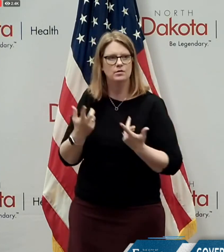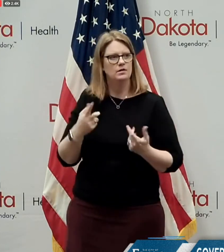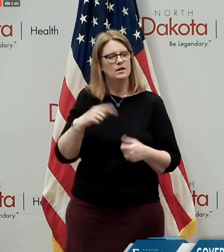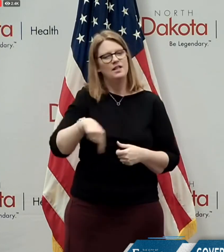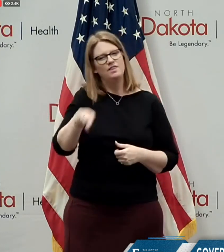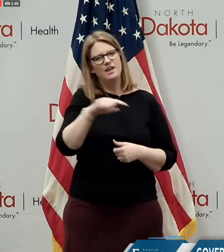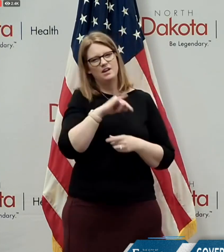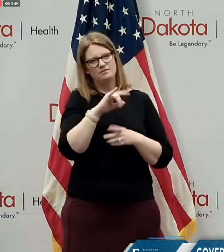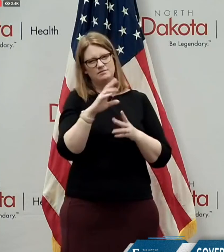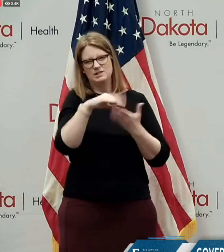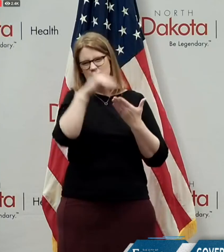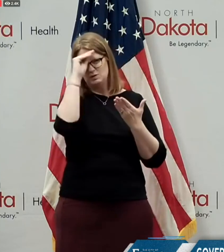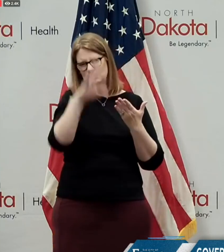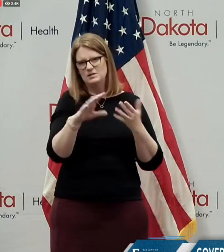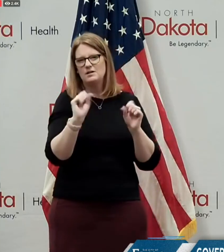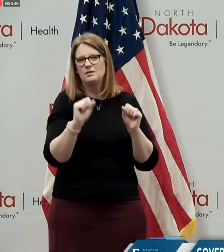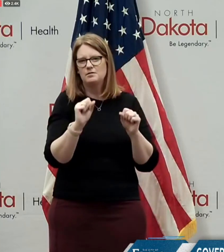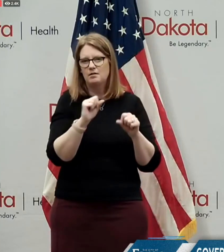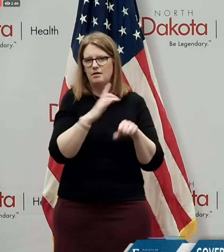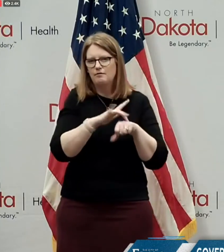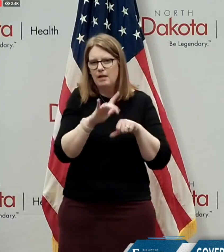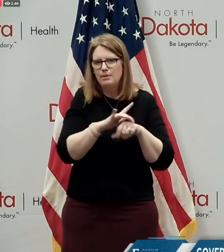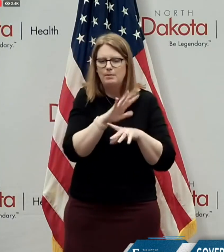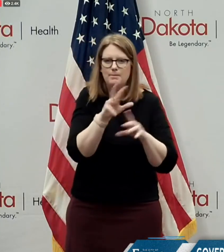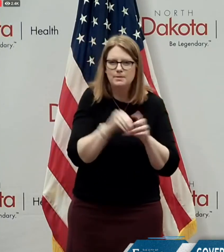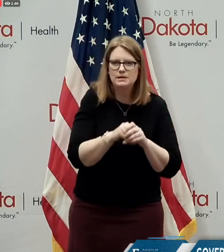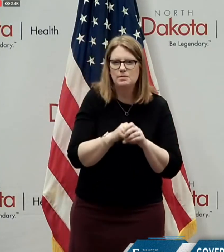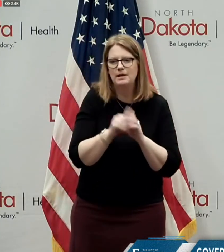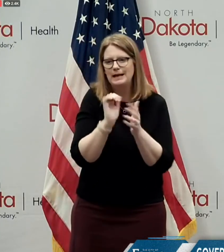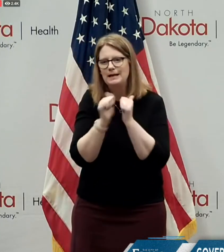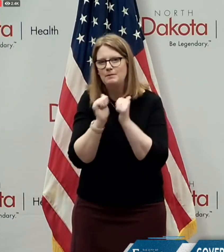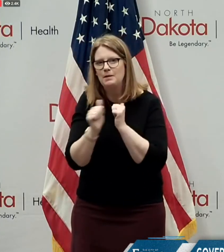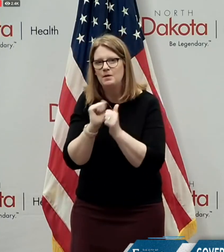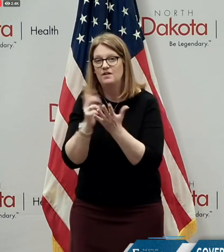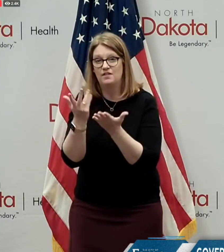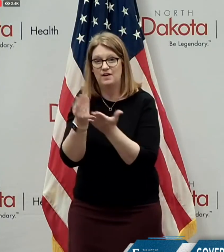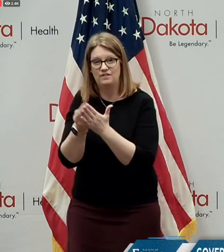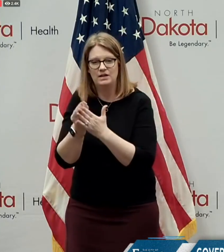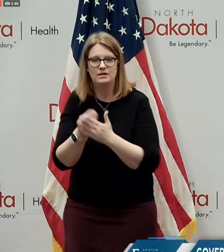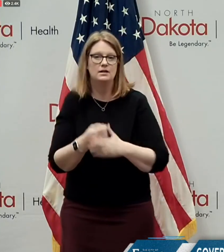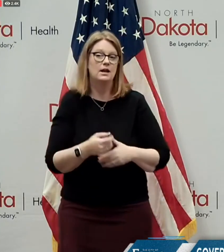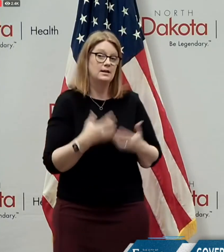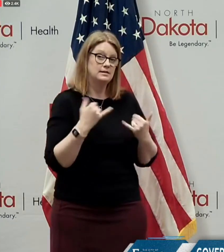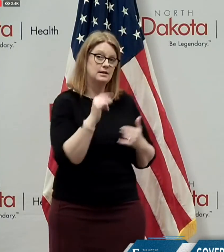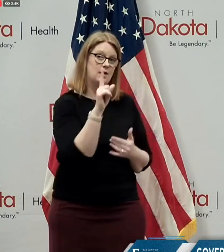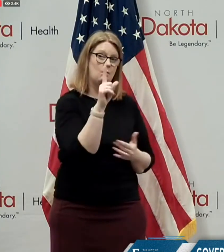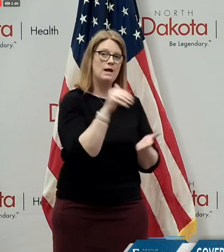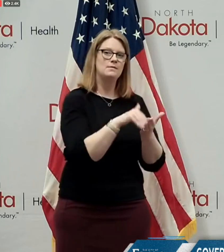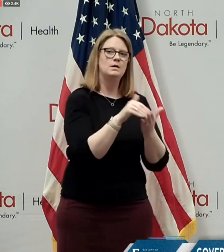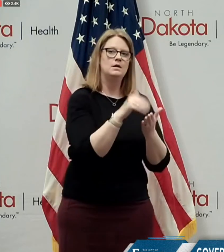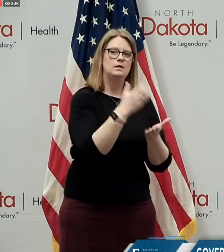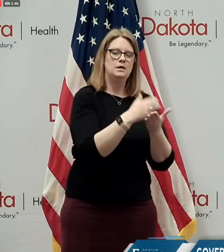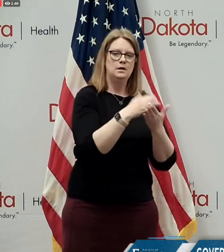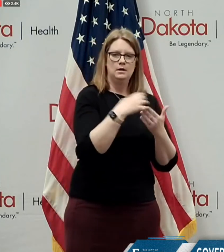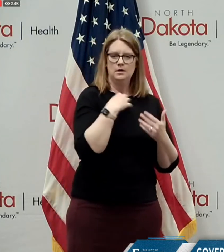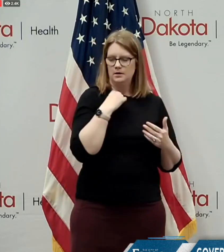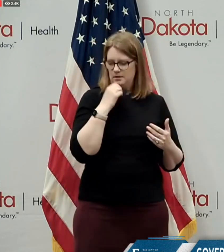to participate and compete for funding today at 1 Million Cups. And if you're not familiar with 1 Million Cups, it's